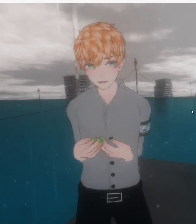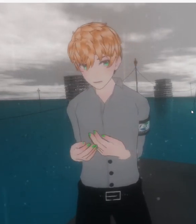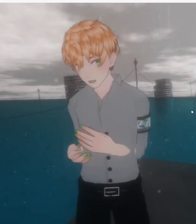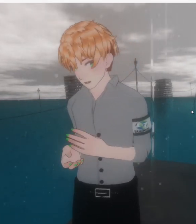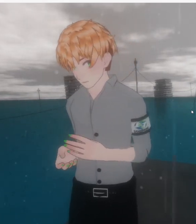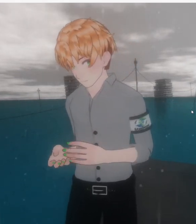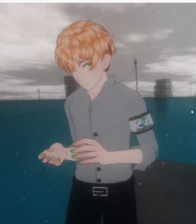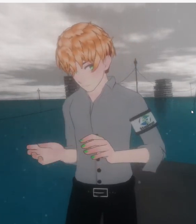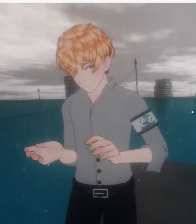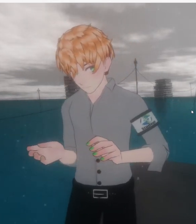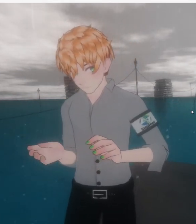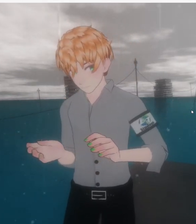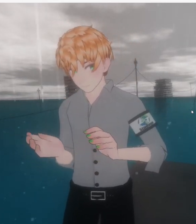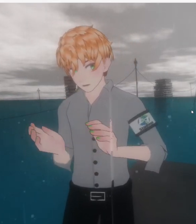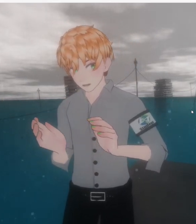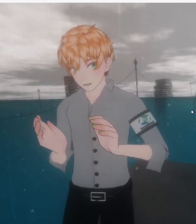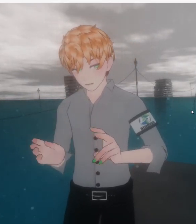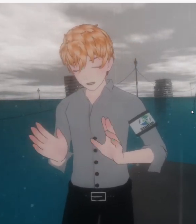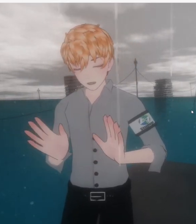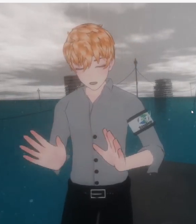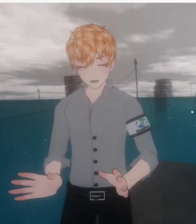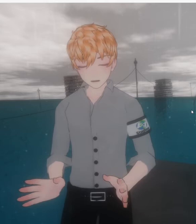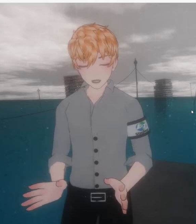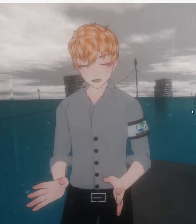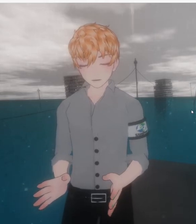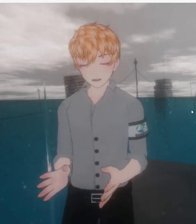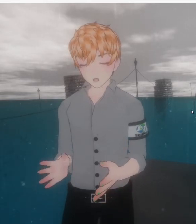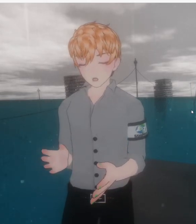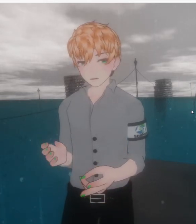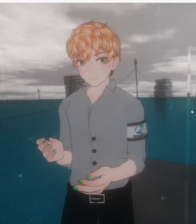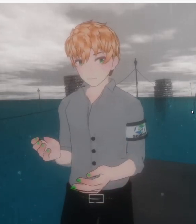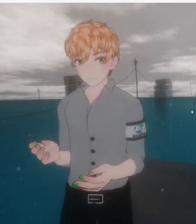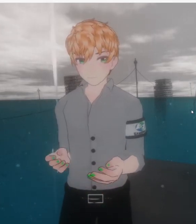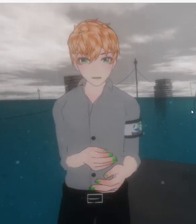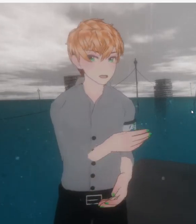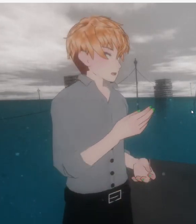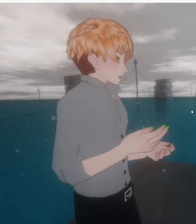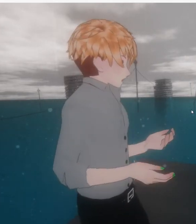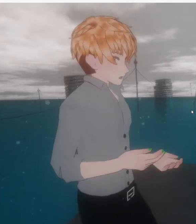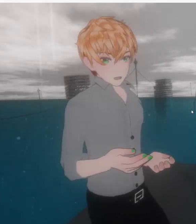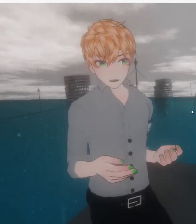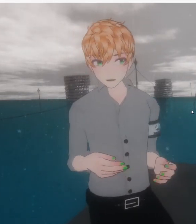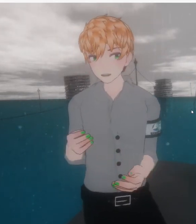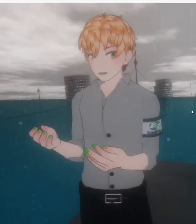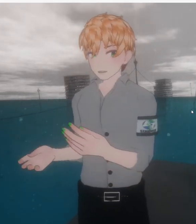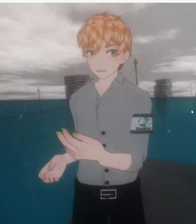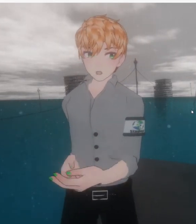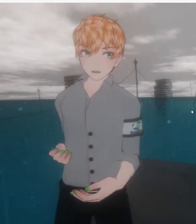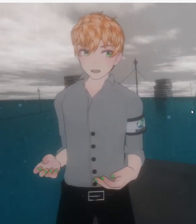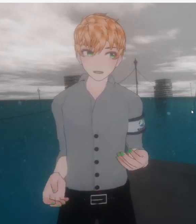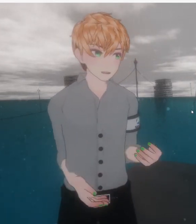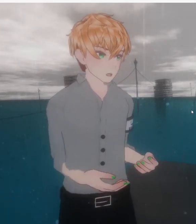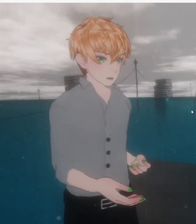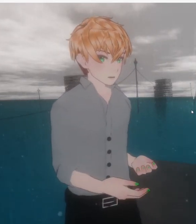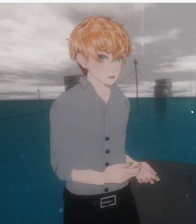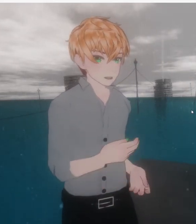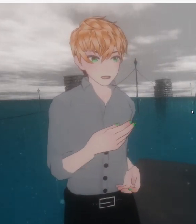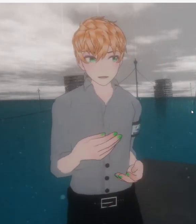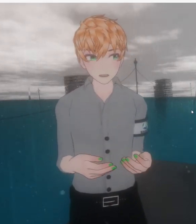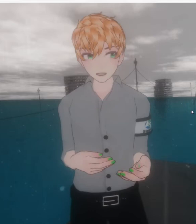mean. And you don't have to have all of your friends be super deep and super philosophical and fulfill